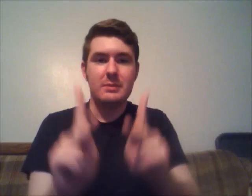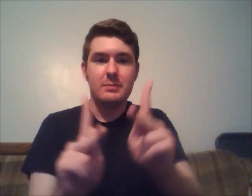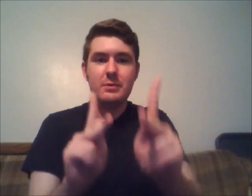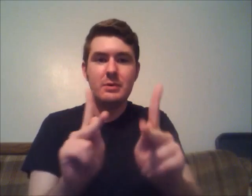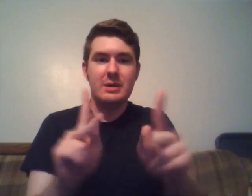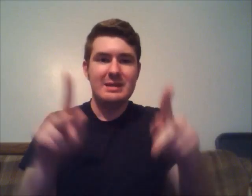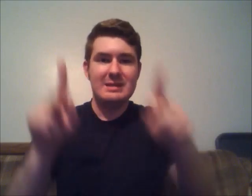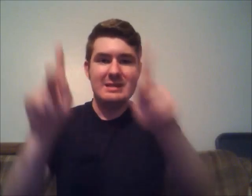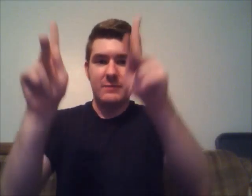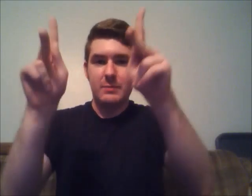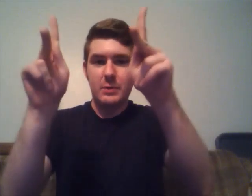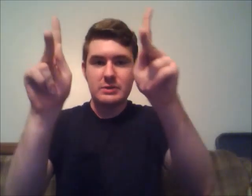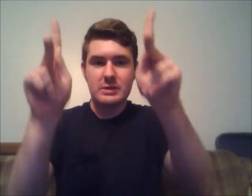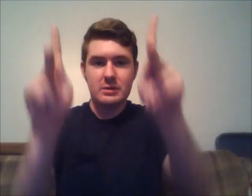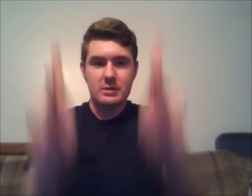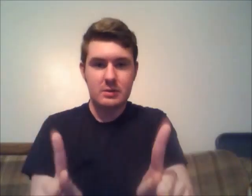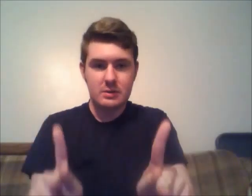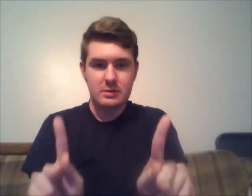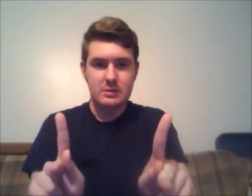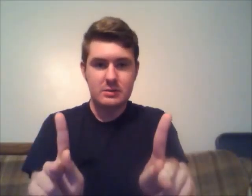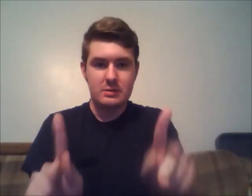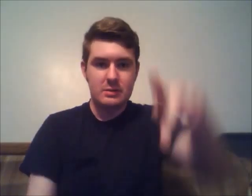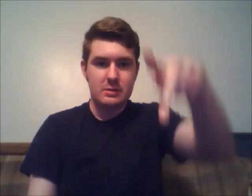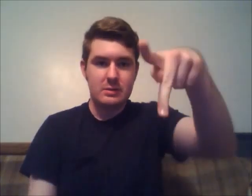People. This is a sign for person.